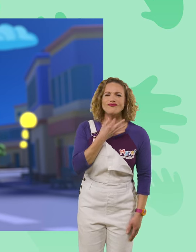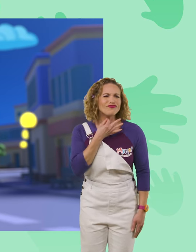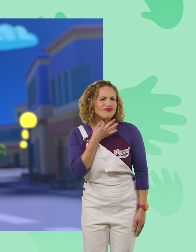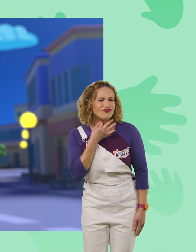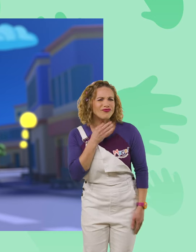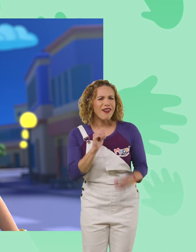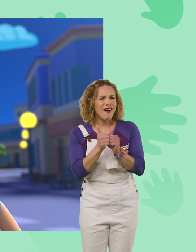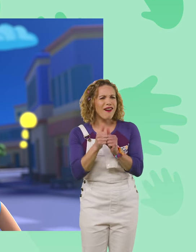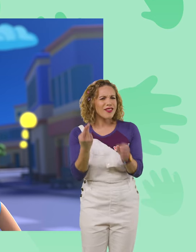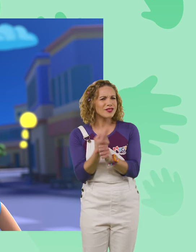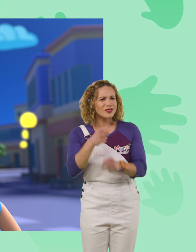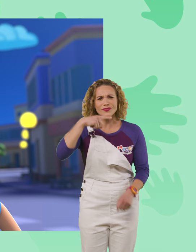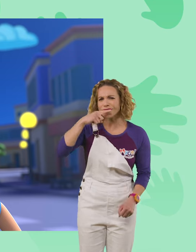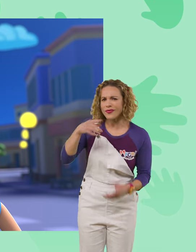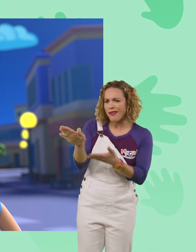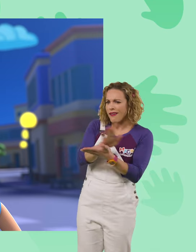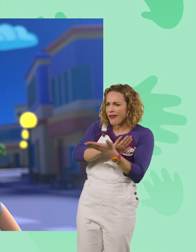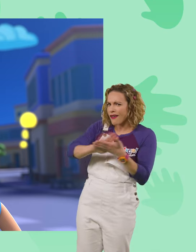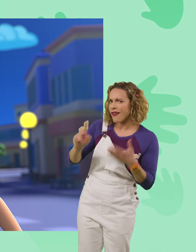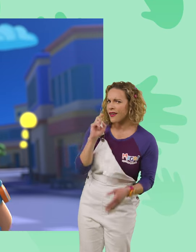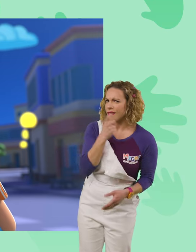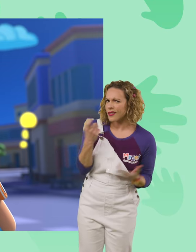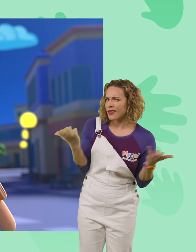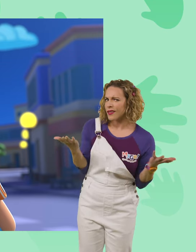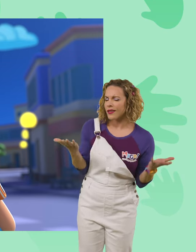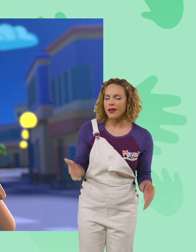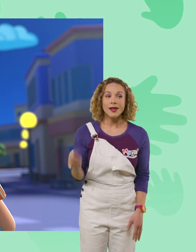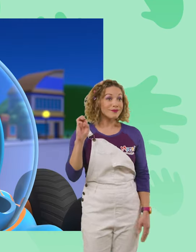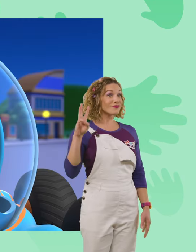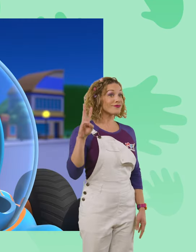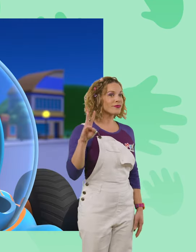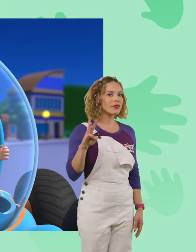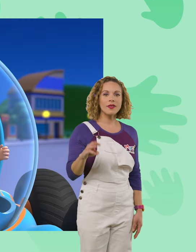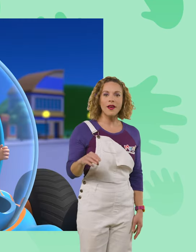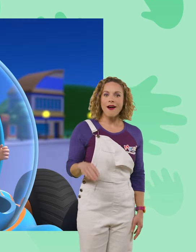I wonder, how do you use a toothbrush to clean your teeth?